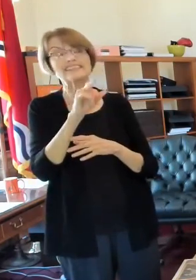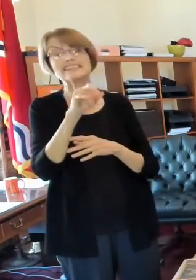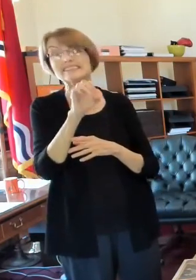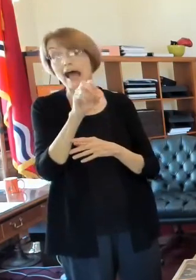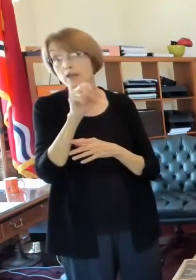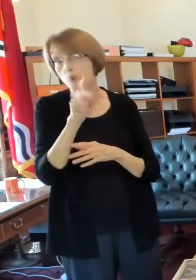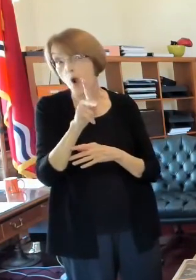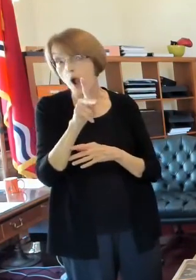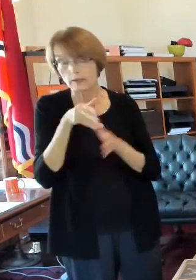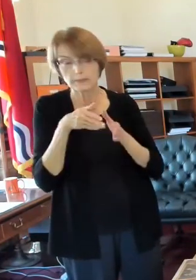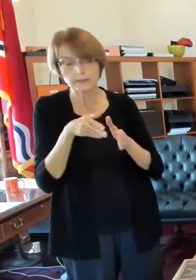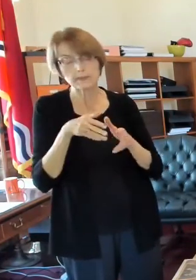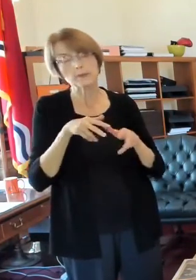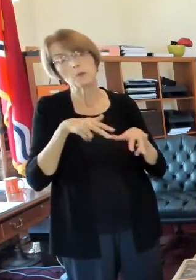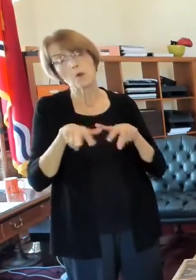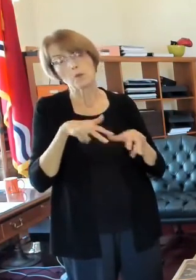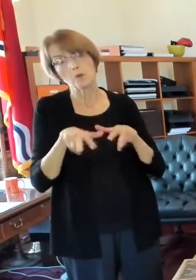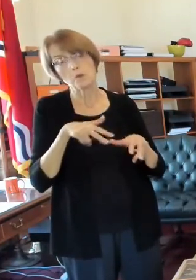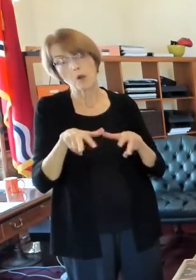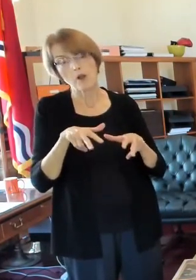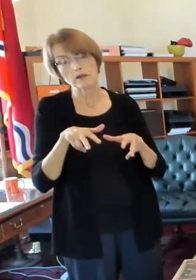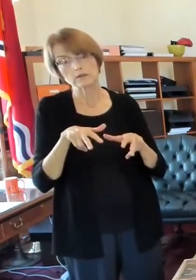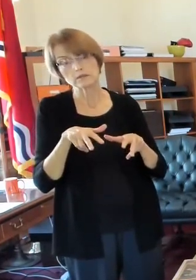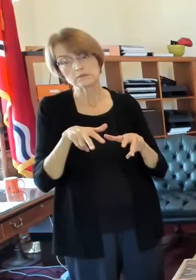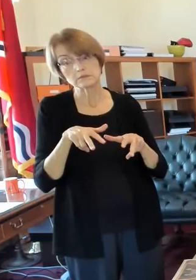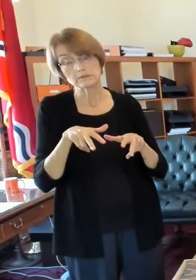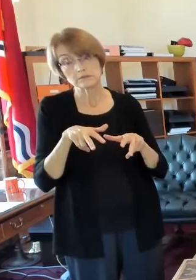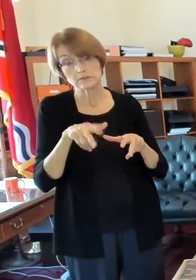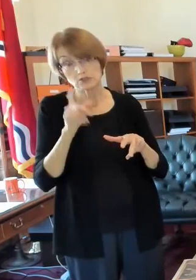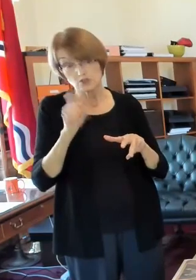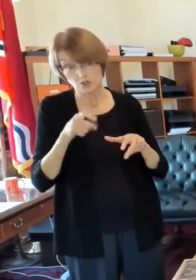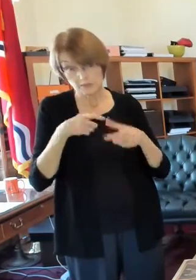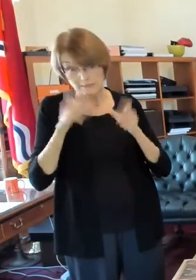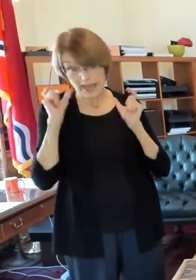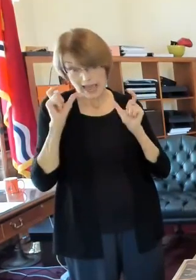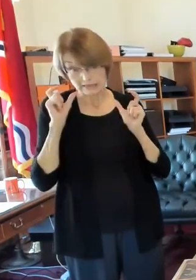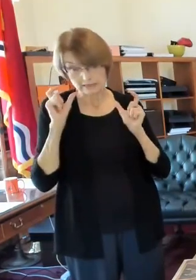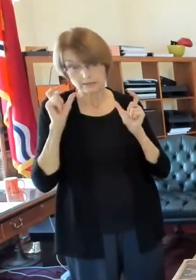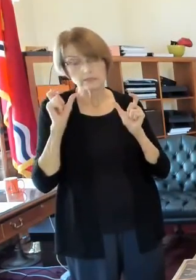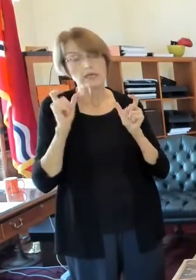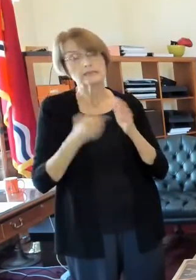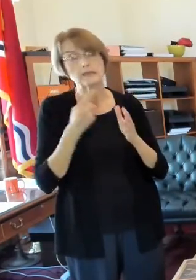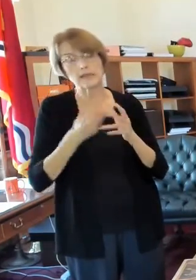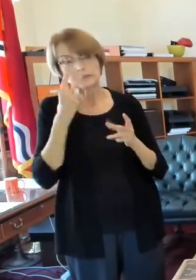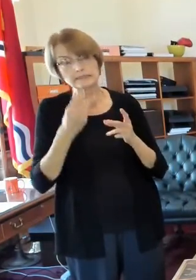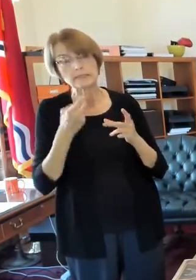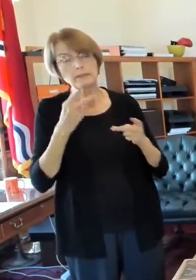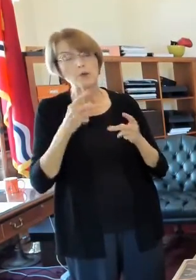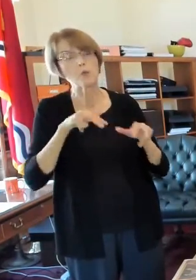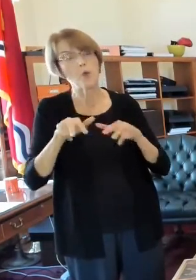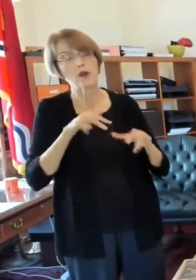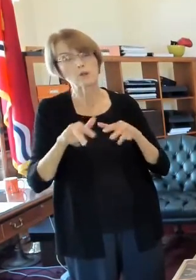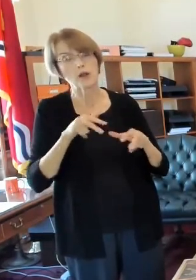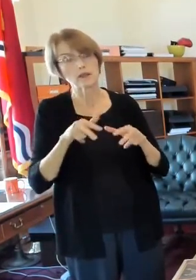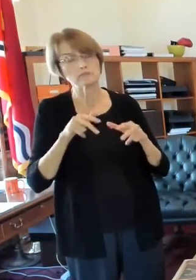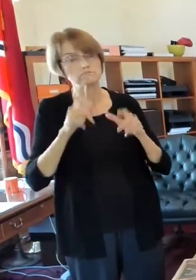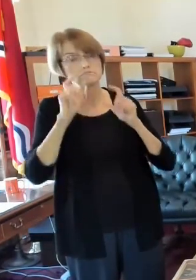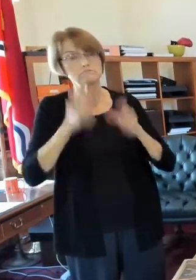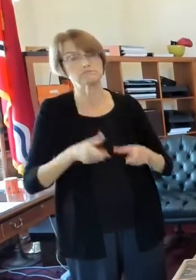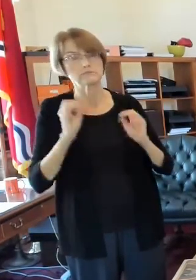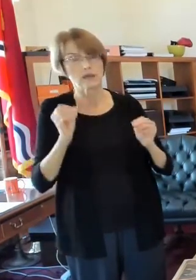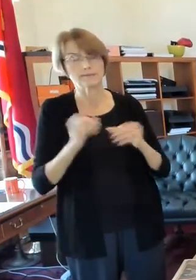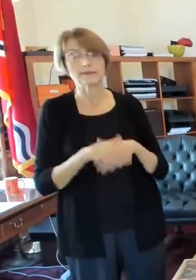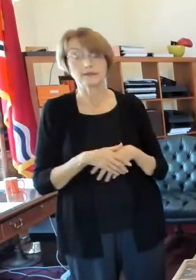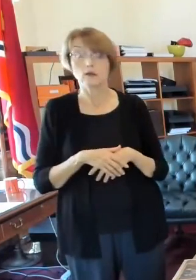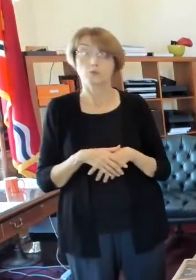people on sidewalks not wearing masks. Well, taking a walk to stay sane, I highly recommend. I need to do it